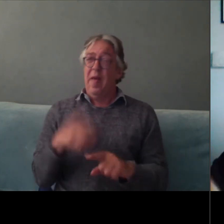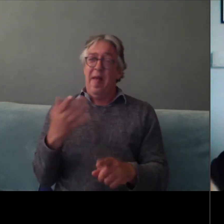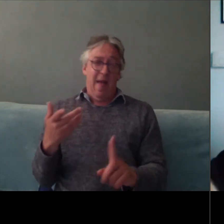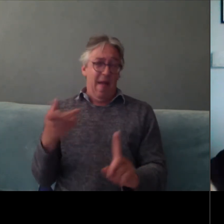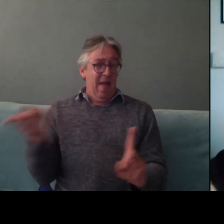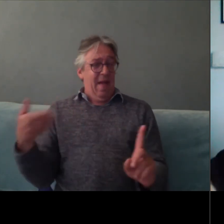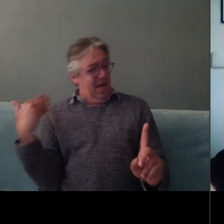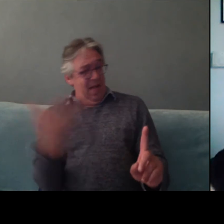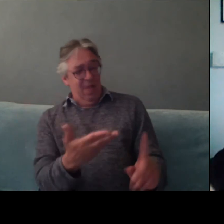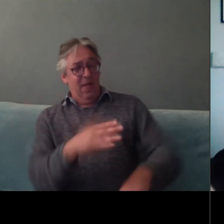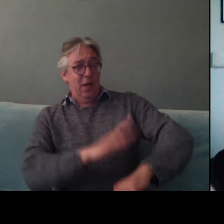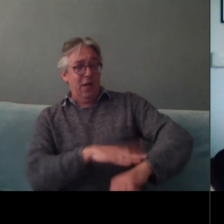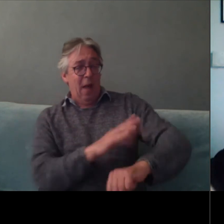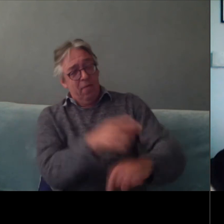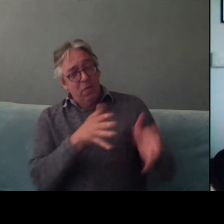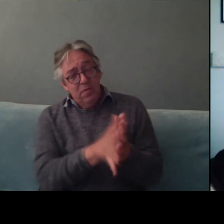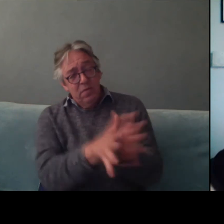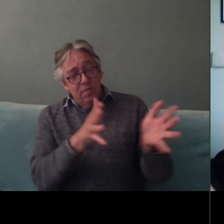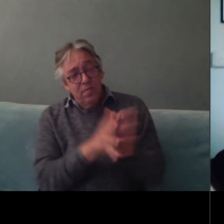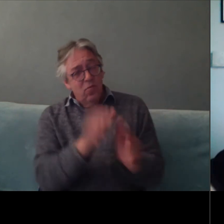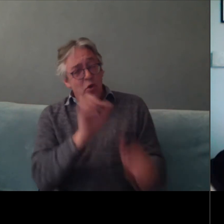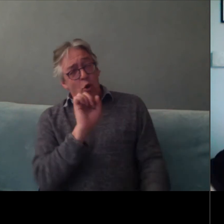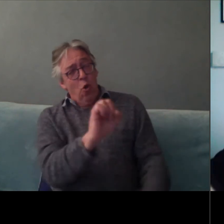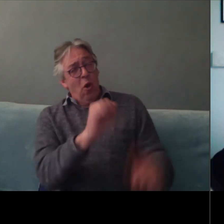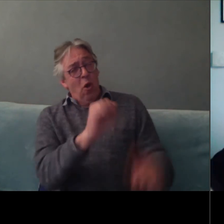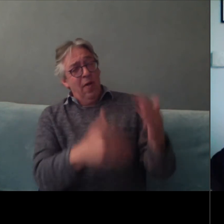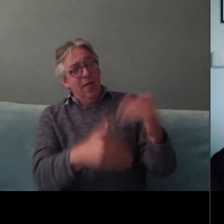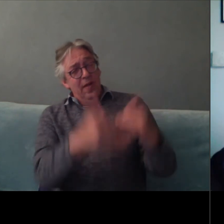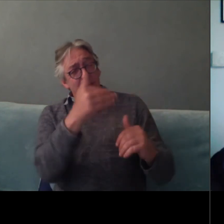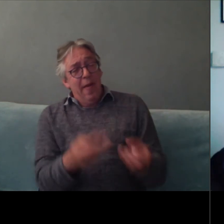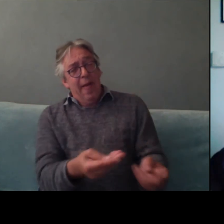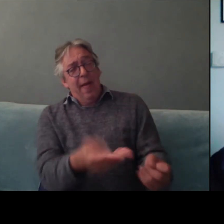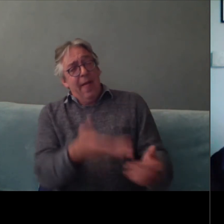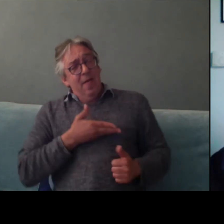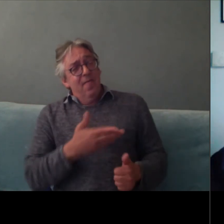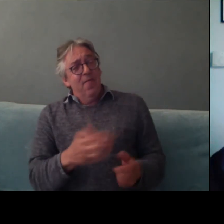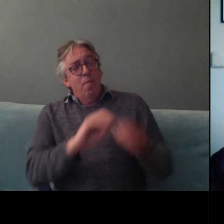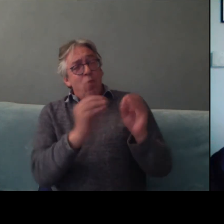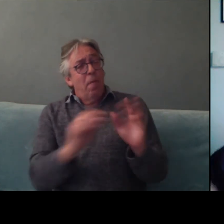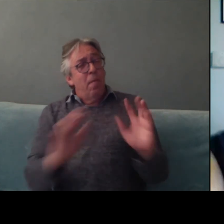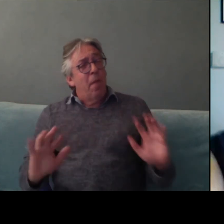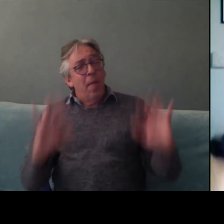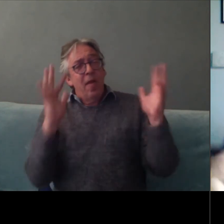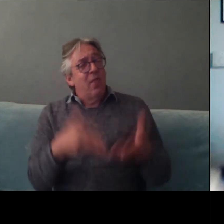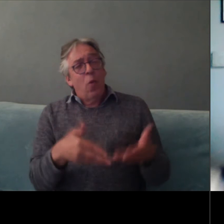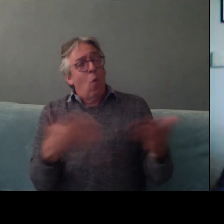that derive from their disability so that a holistic assessment can be made.